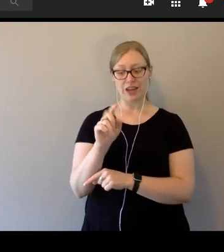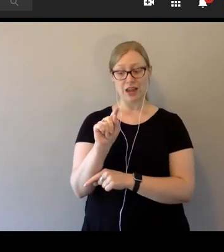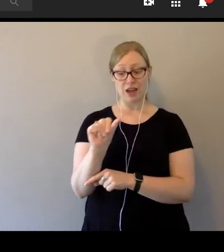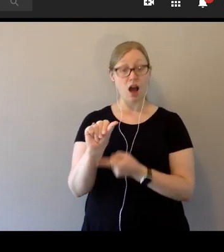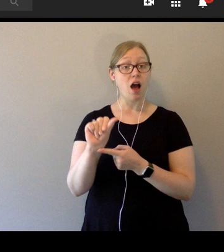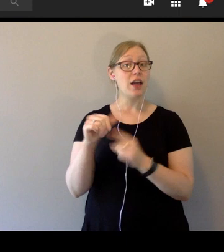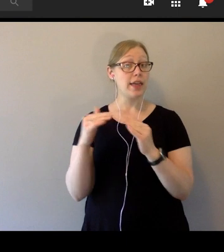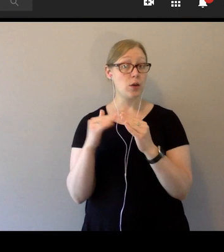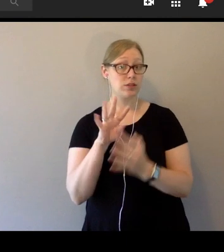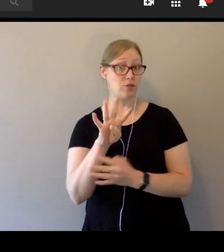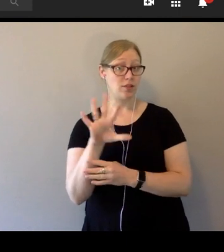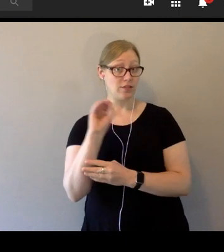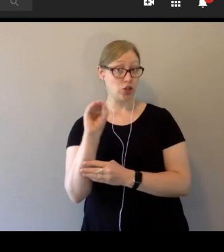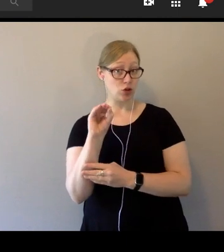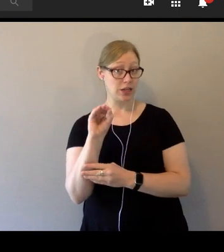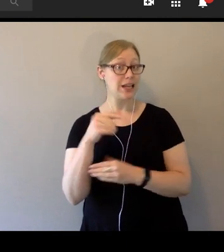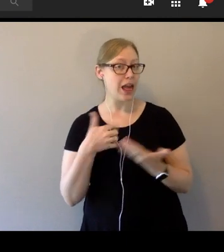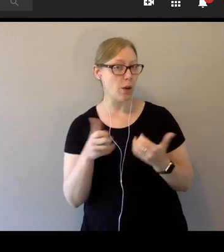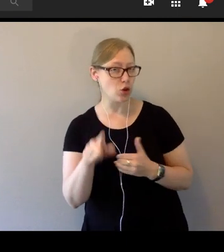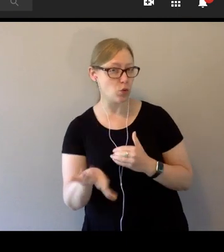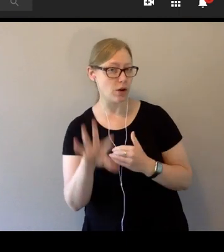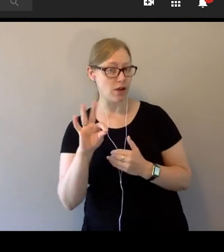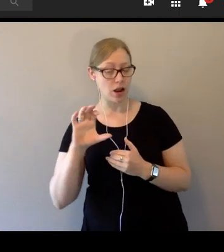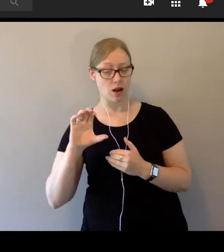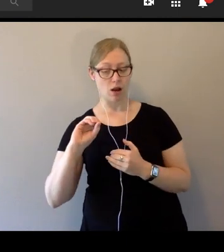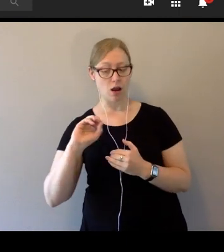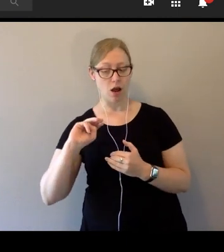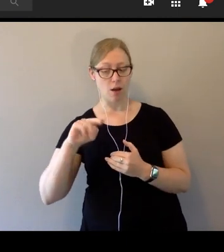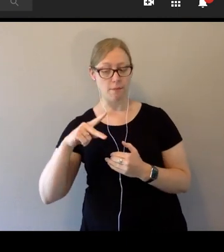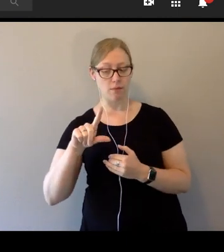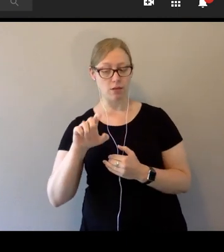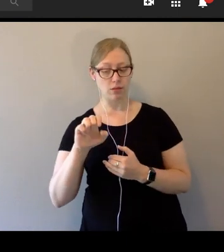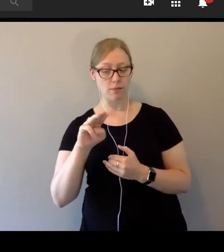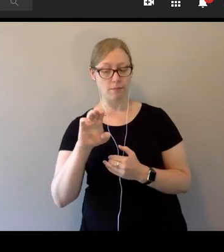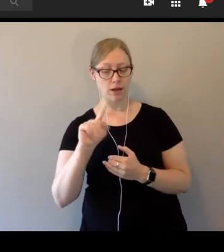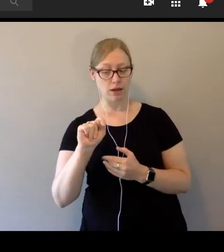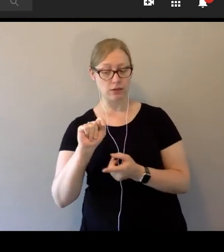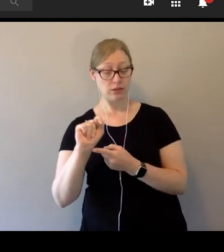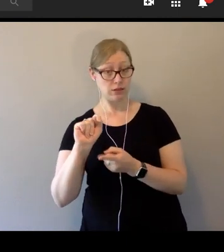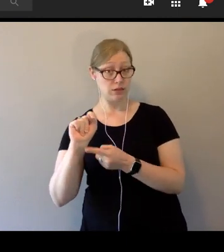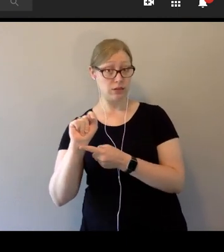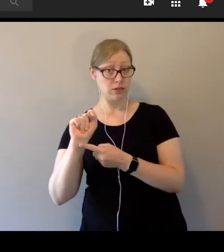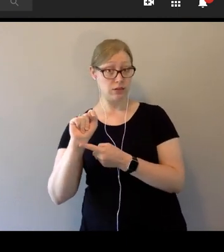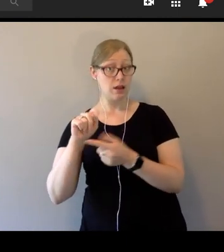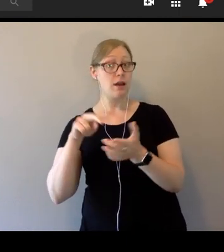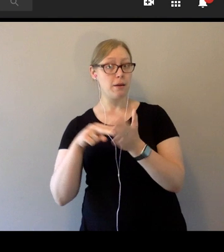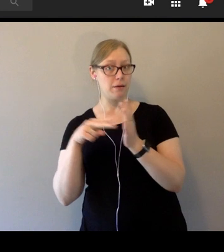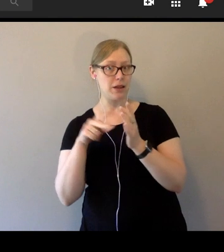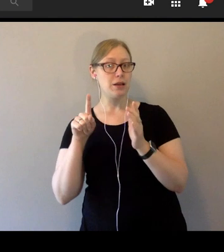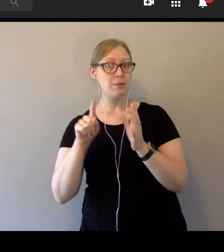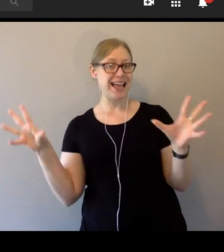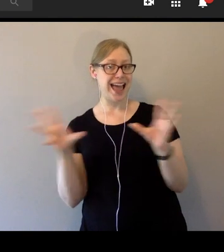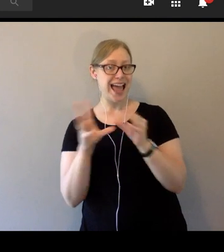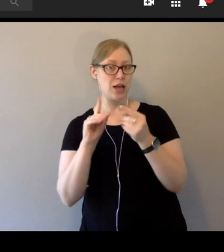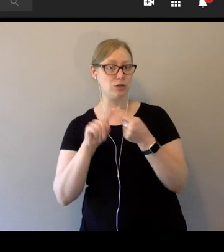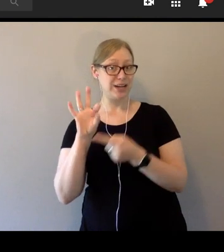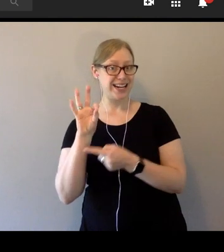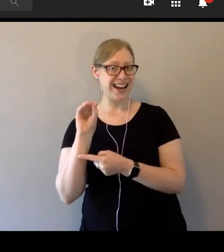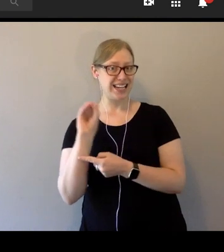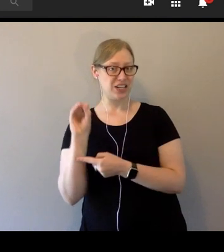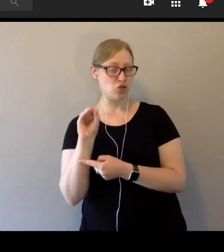want you to find the complement. So we know that the complement means it's going to add to 90 degrees. So let's just call